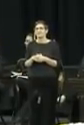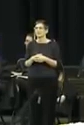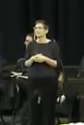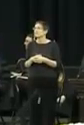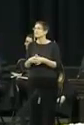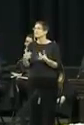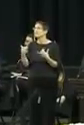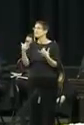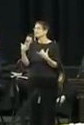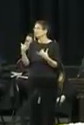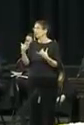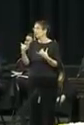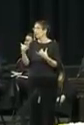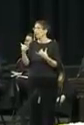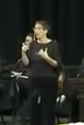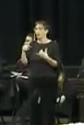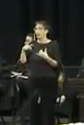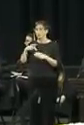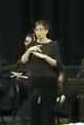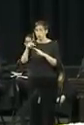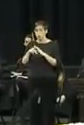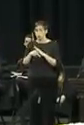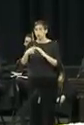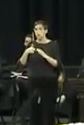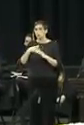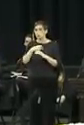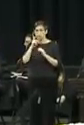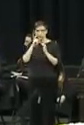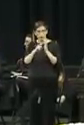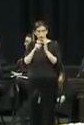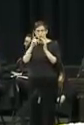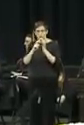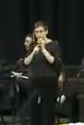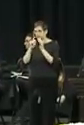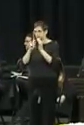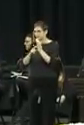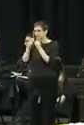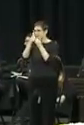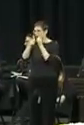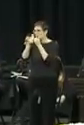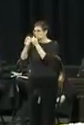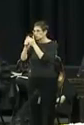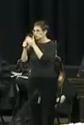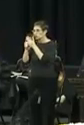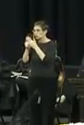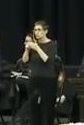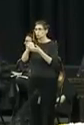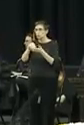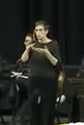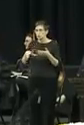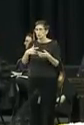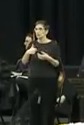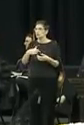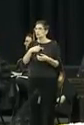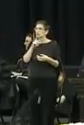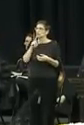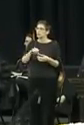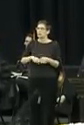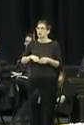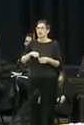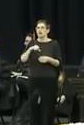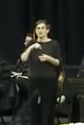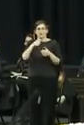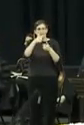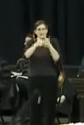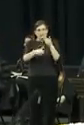We come now to the part of the program where we individually recognize each candidate. We are proud of every student who has met